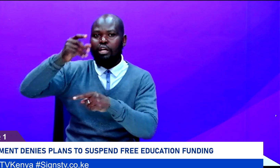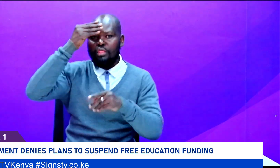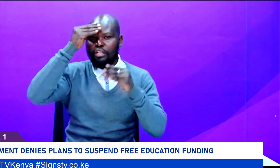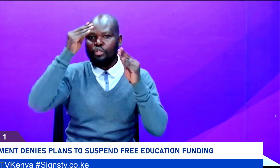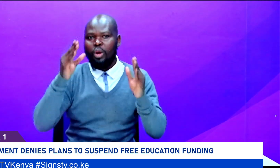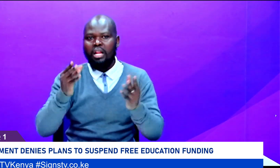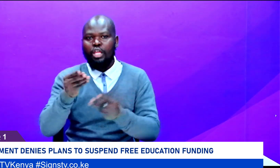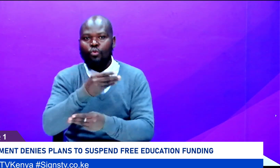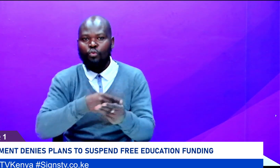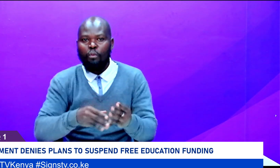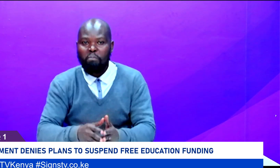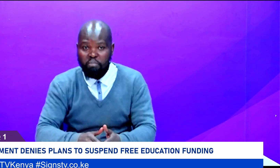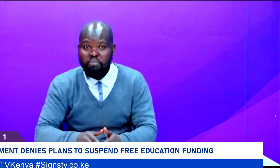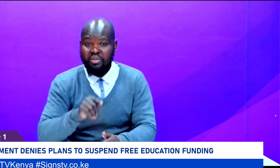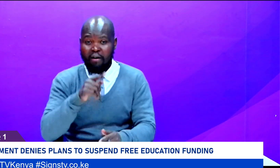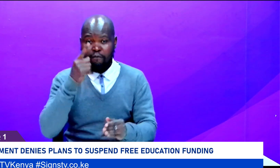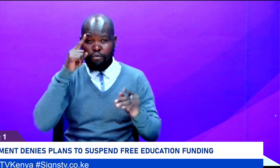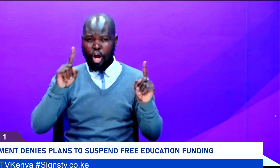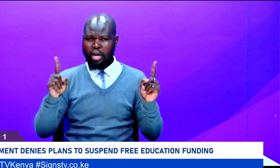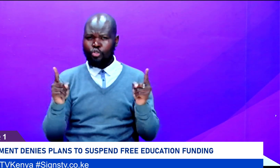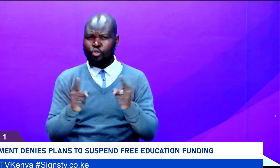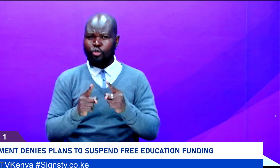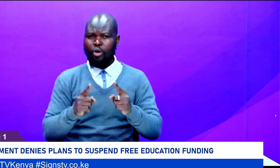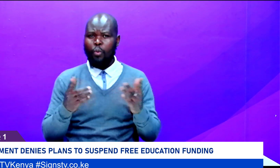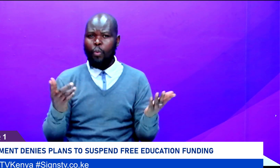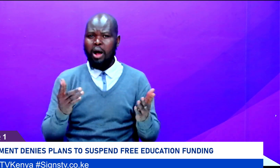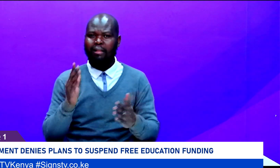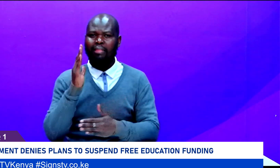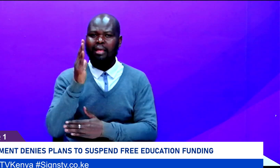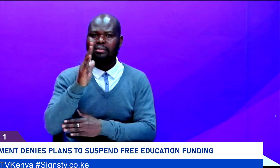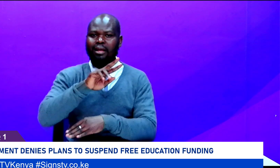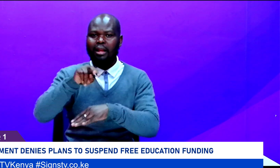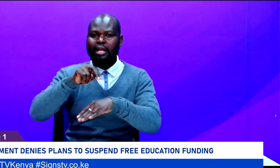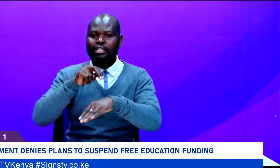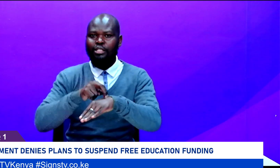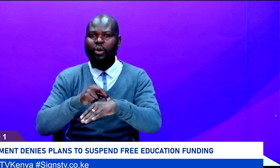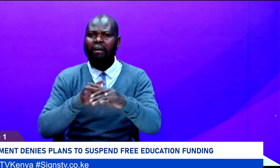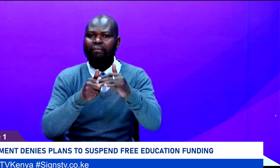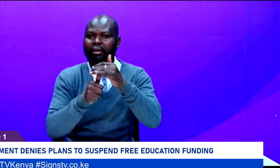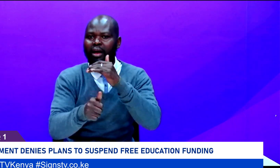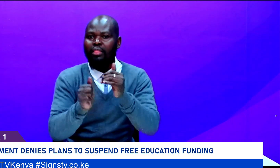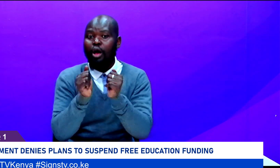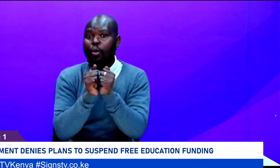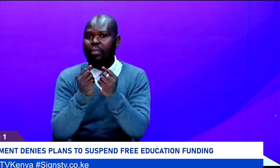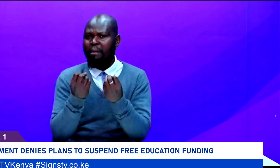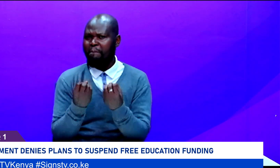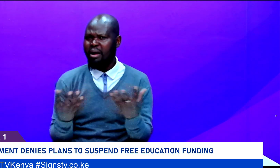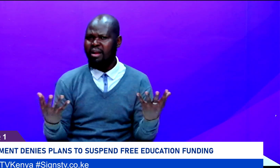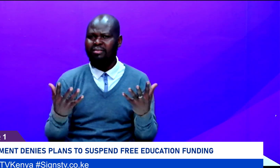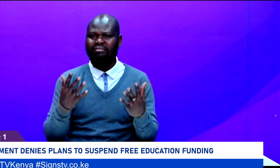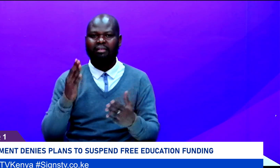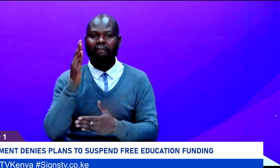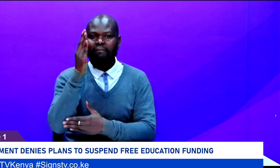16,900 per student, citing budget constraints and an increase in student